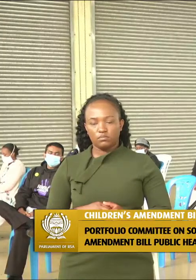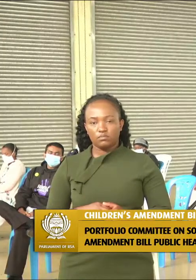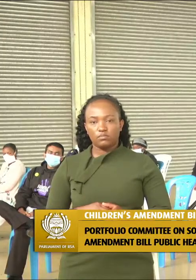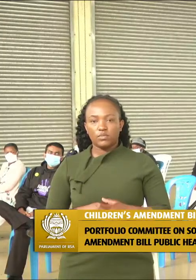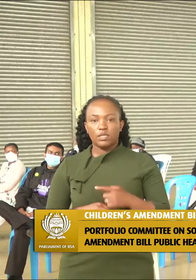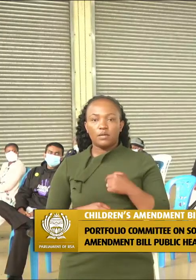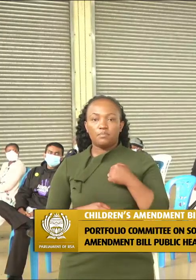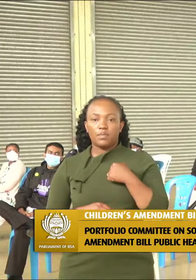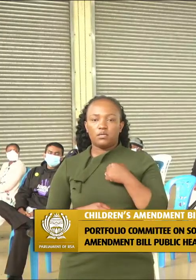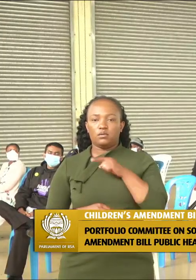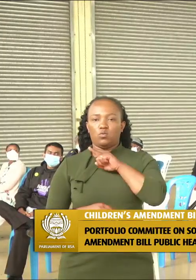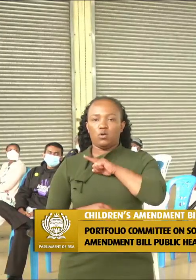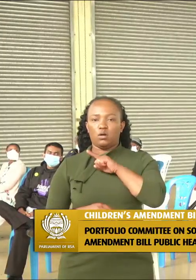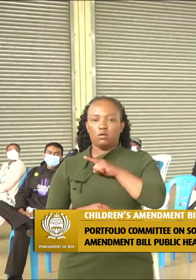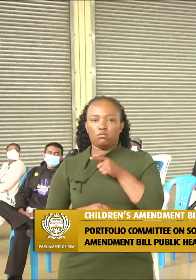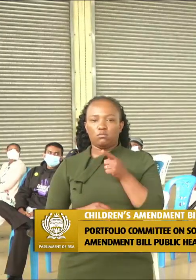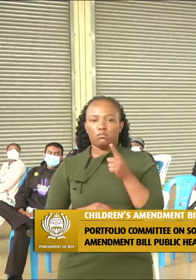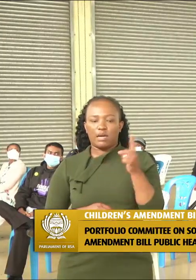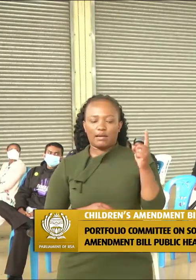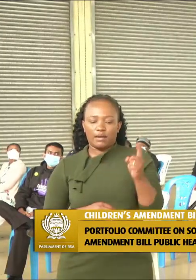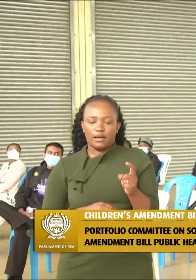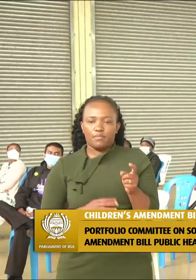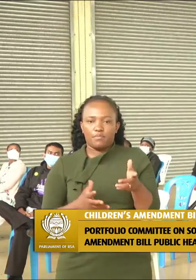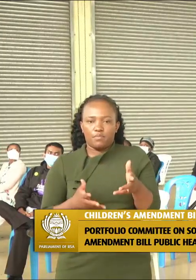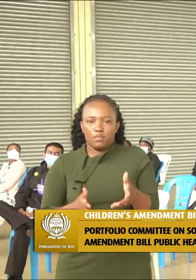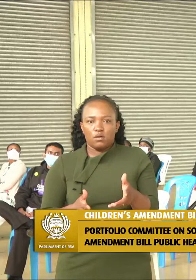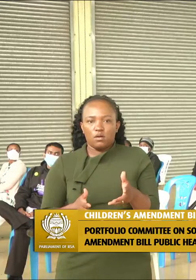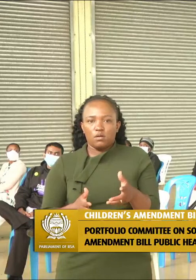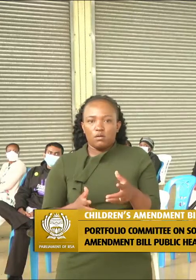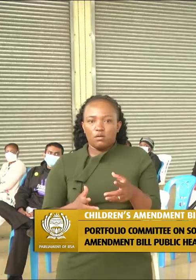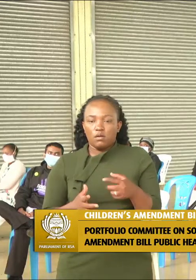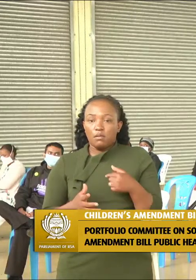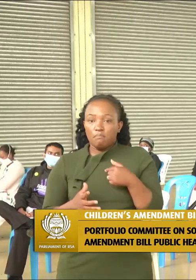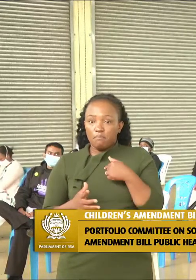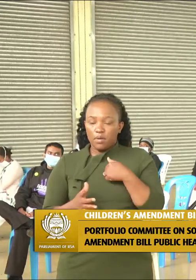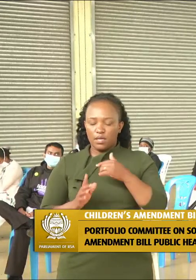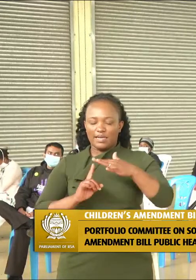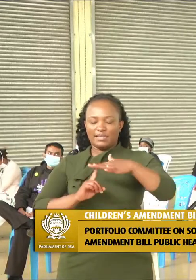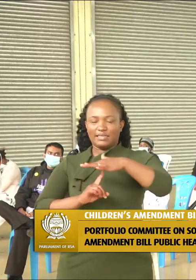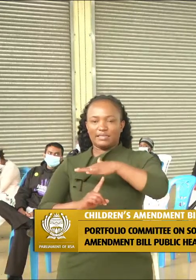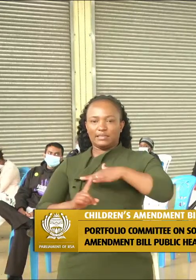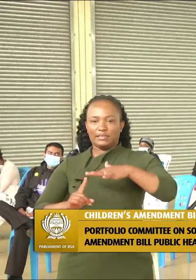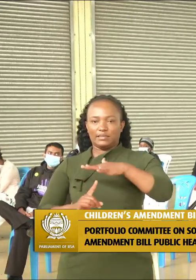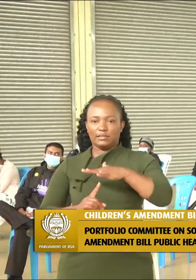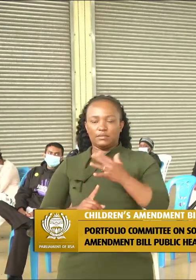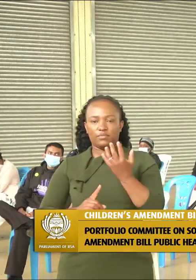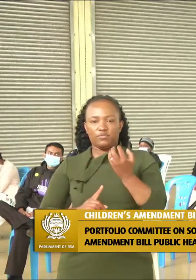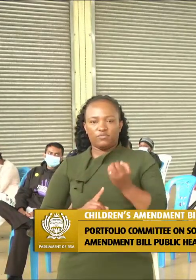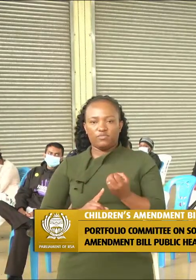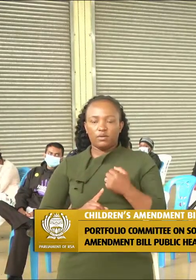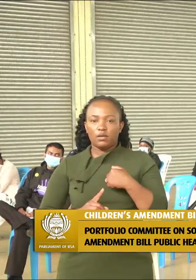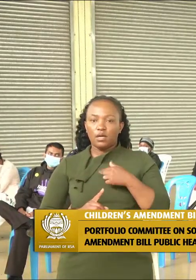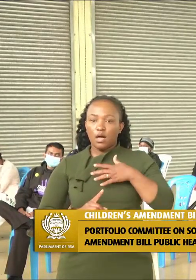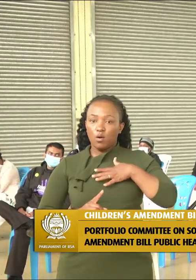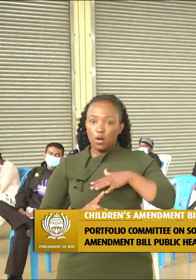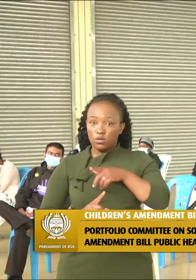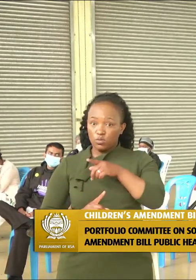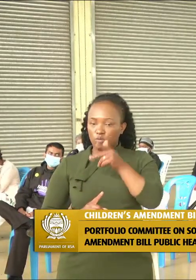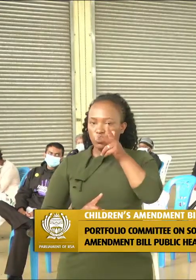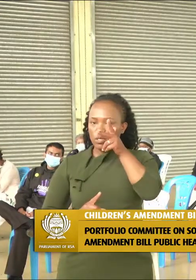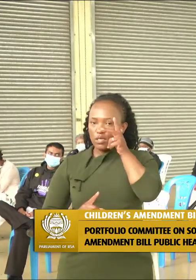here today is I've been in the situation and I want you guys to hear my